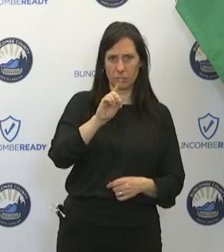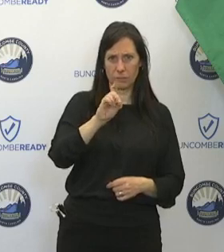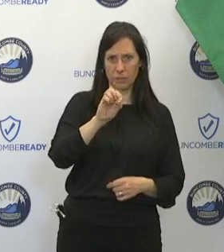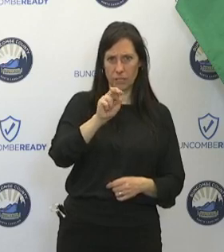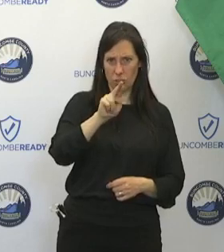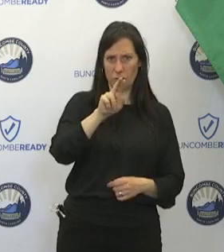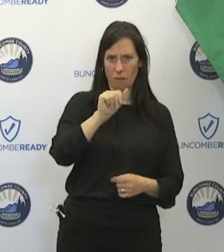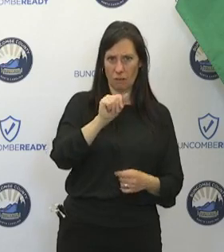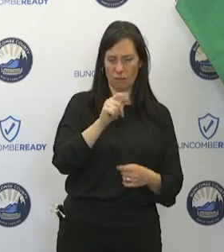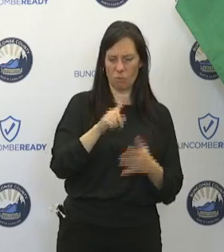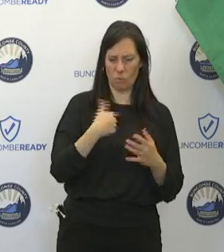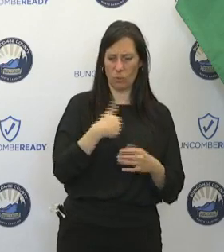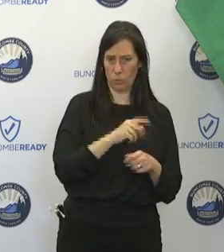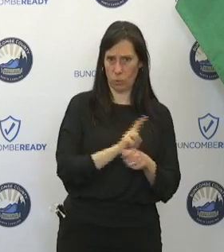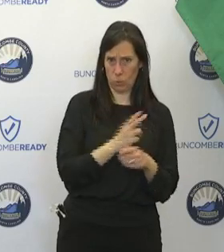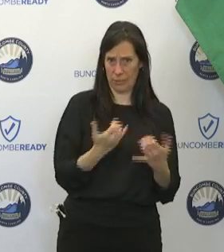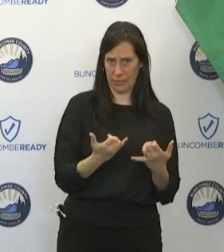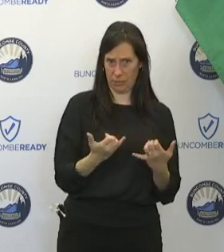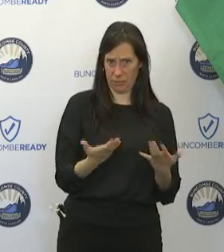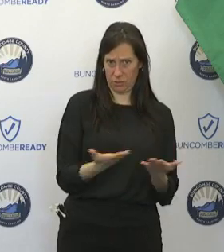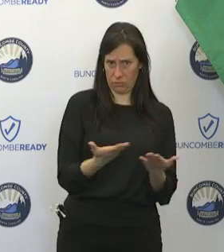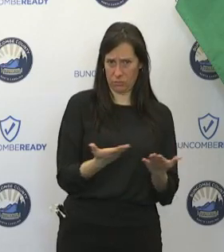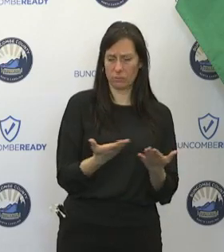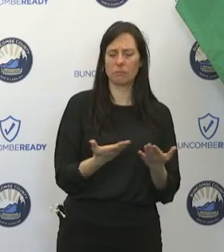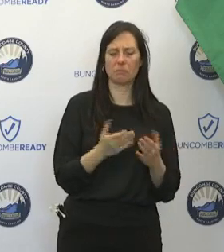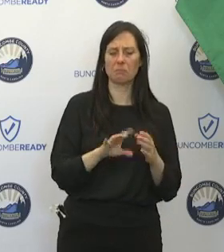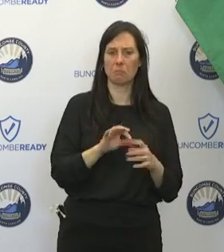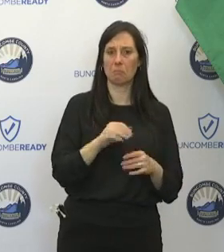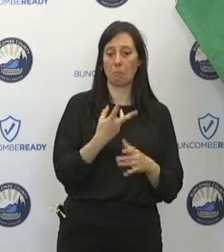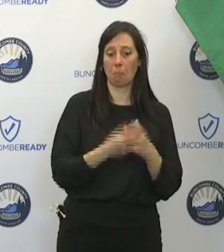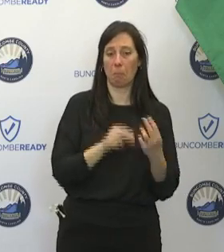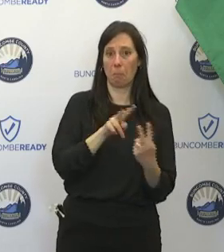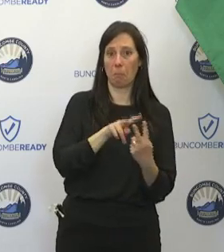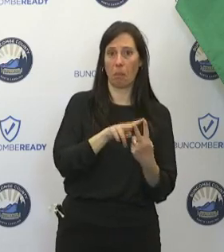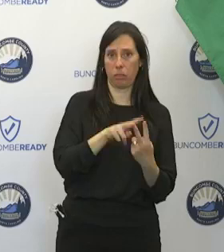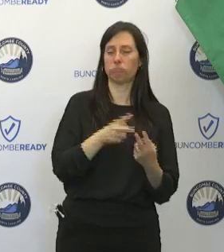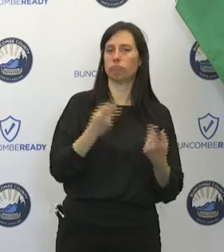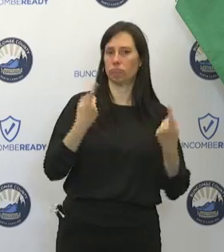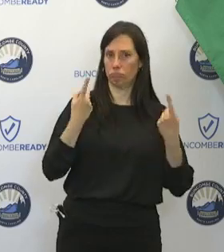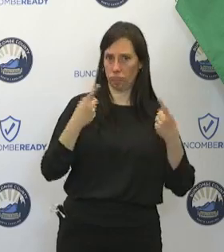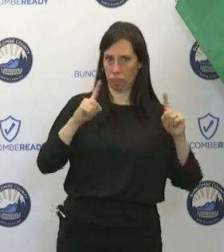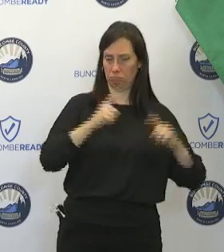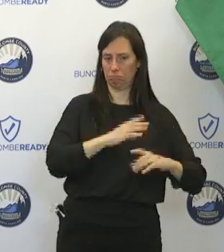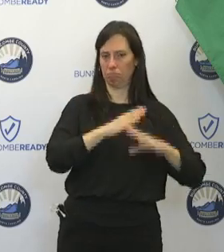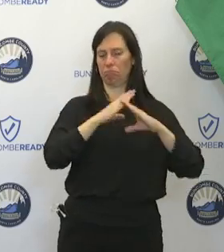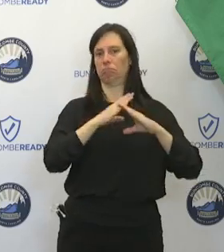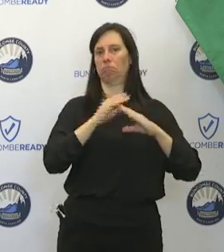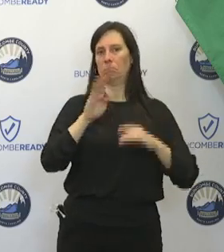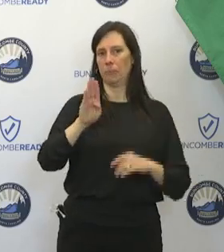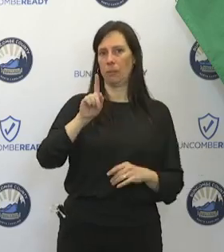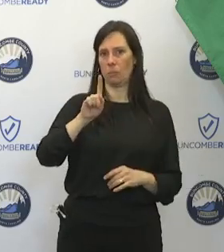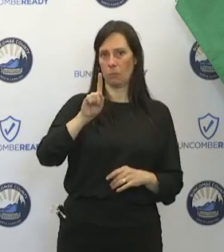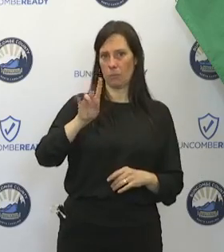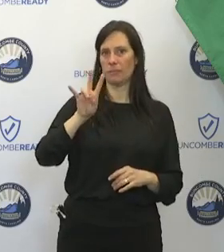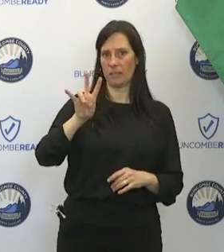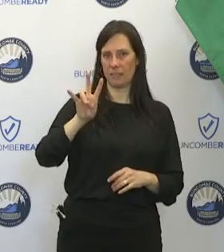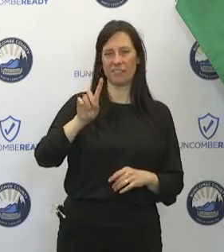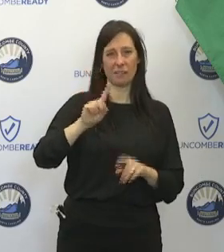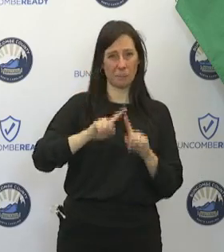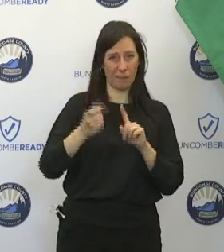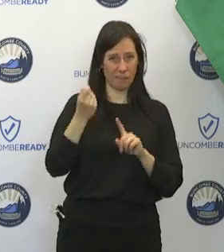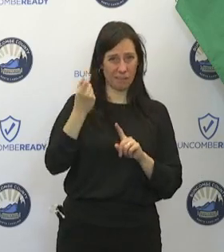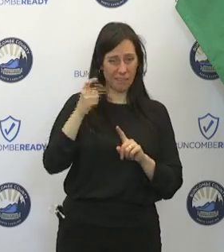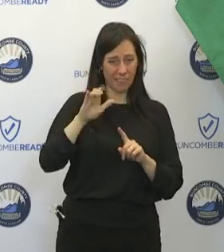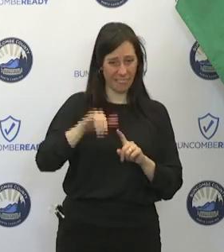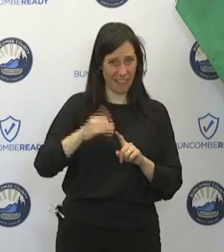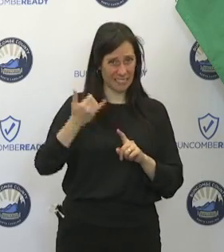virus. This variant is spreading throughout the United States and in counties throughout North Carolina. We expect to